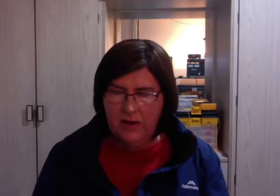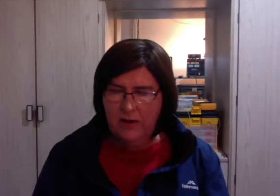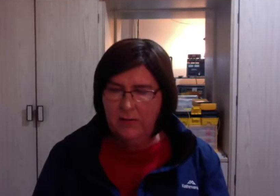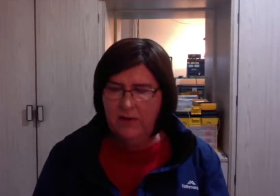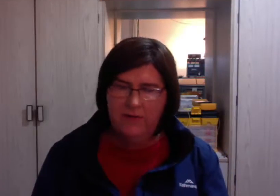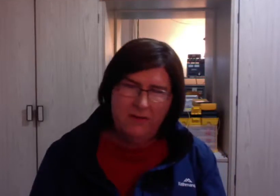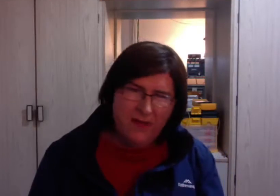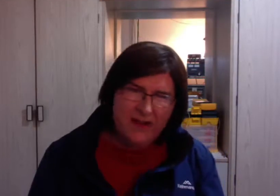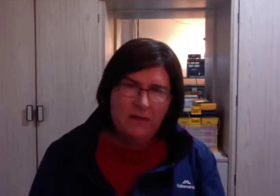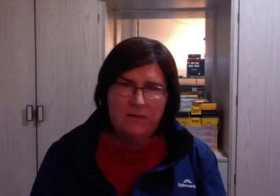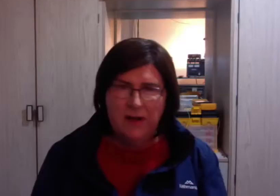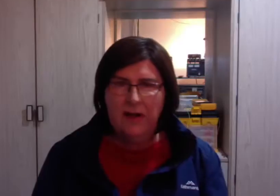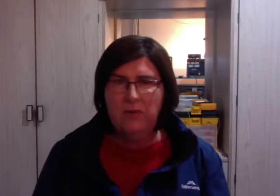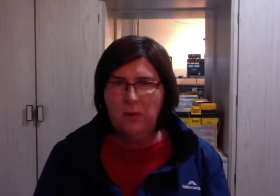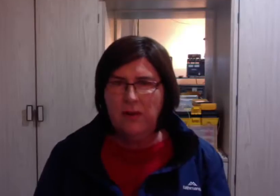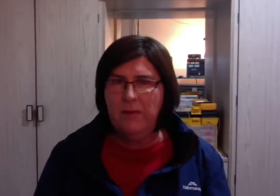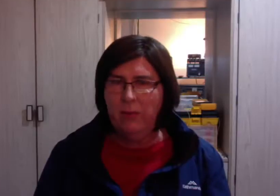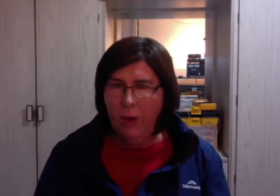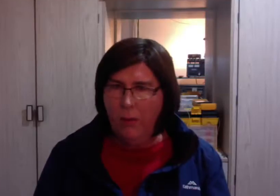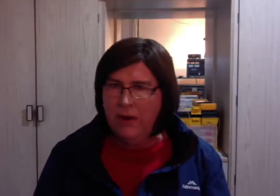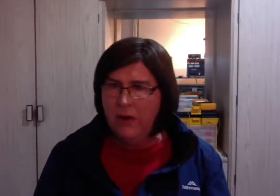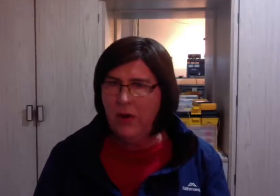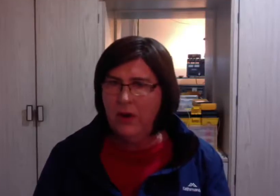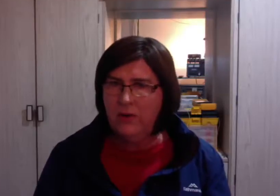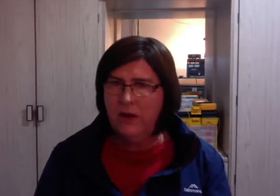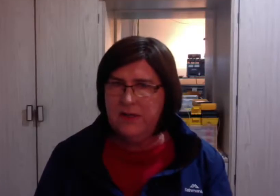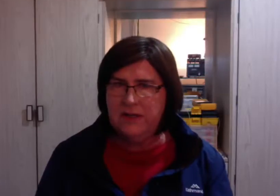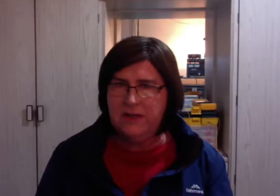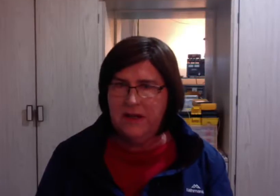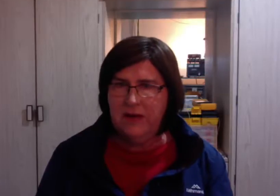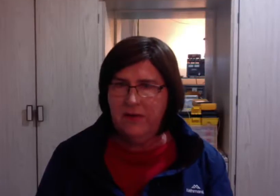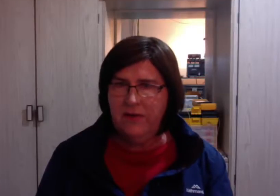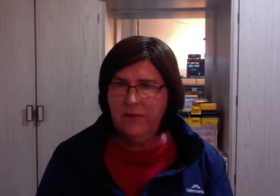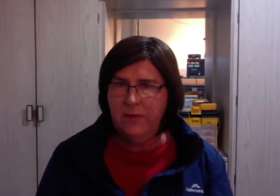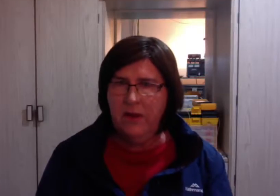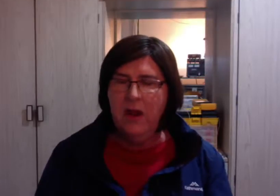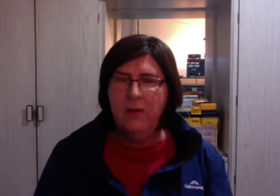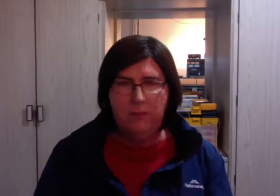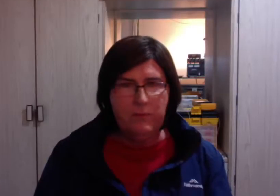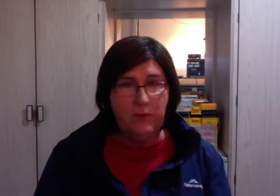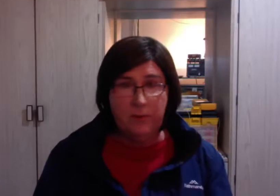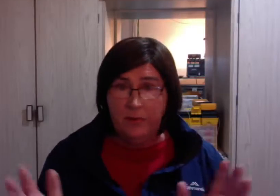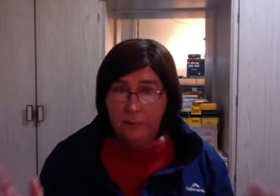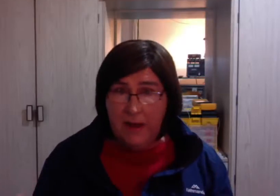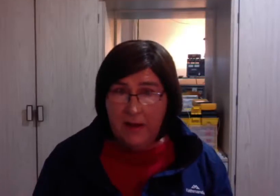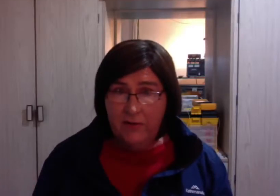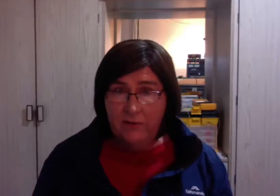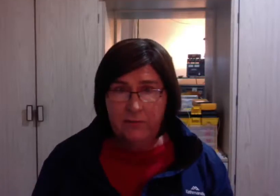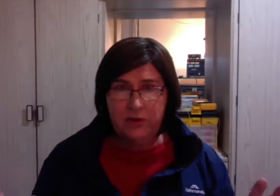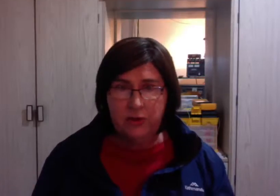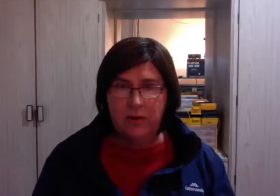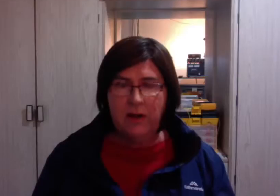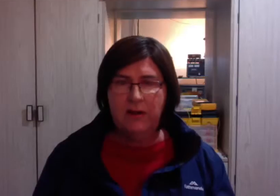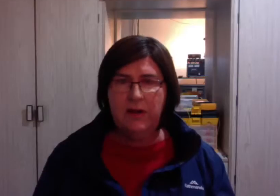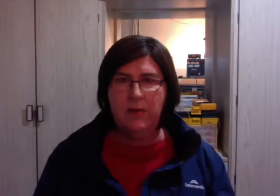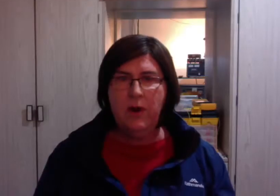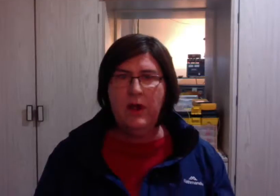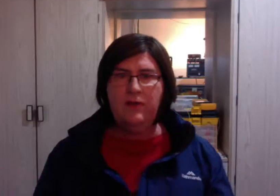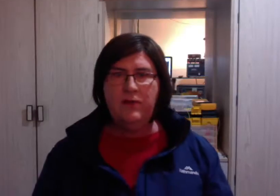on them. And if you think they're really worn, they're probably not a good idea to take on this trip. Use them as spares for sure. You know, what I used to do